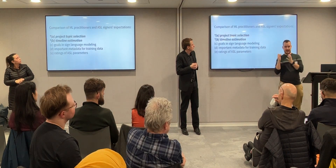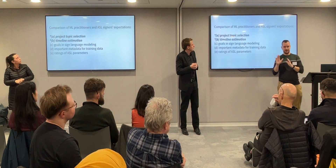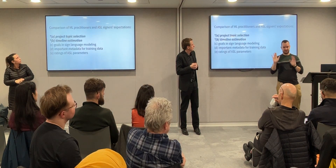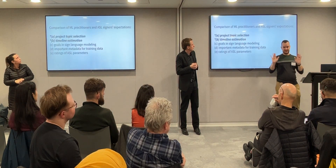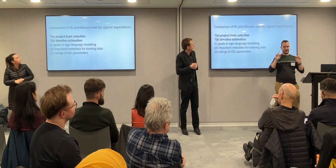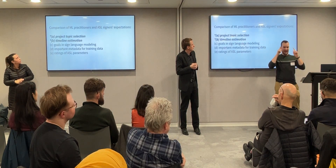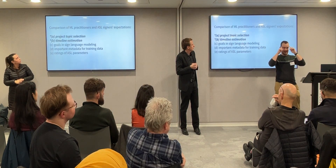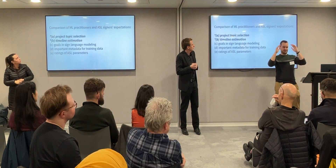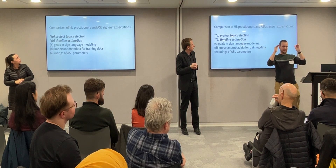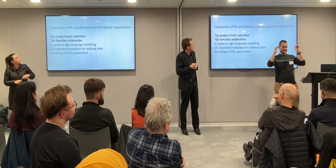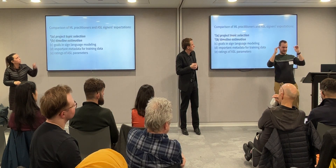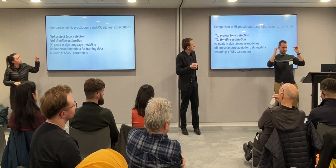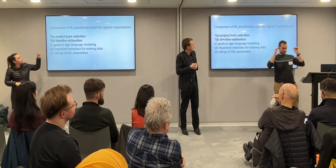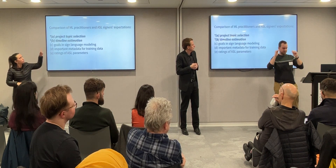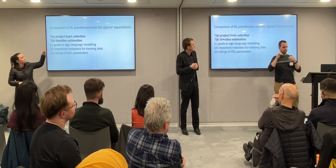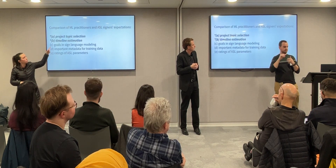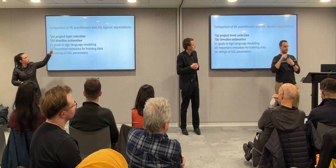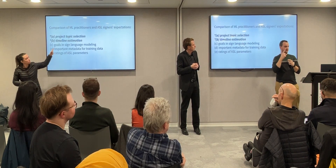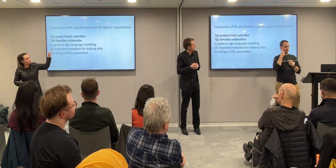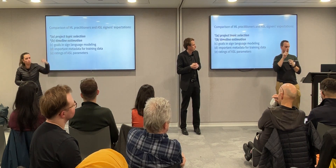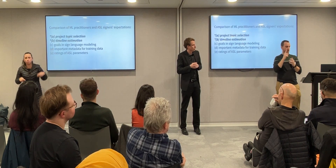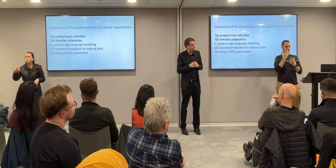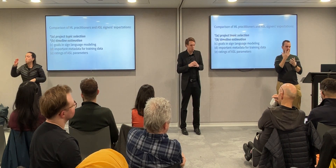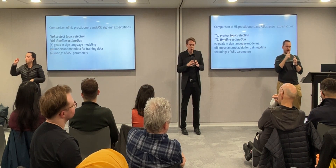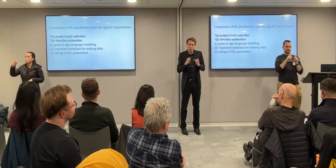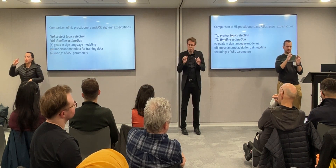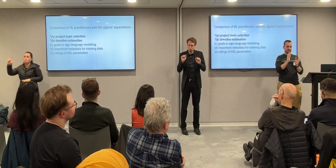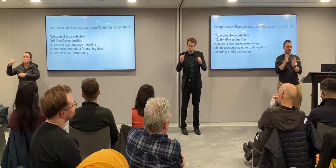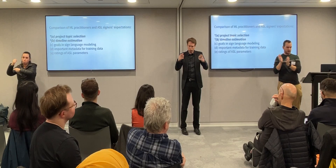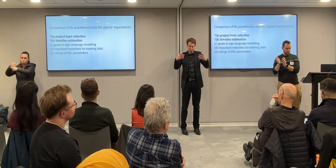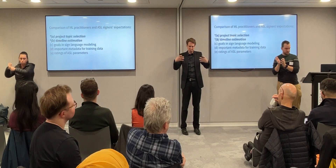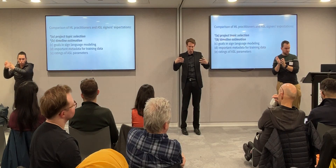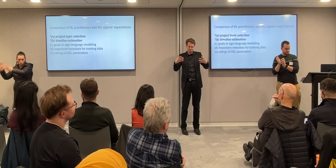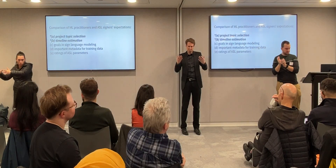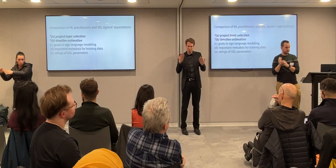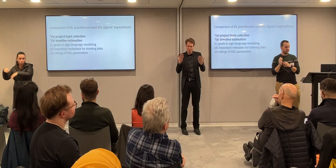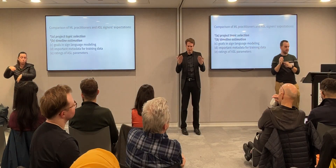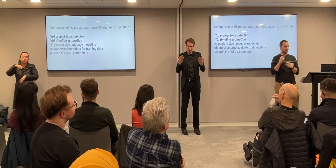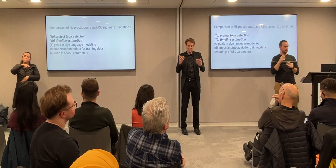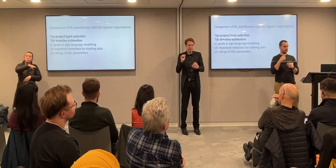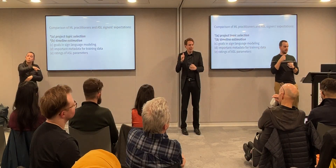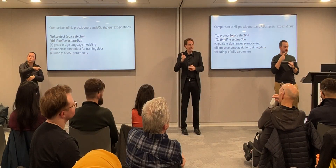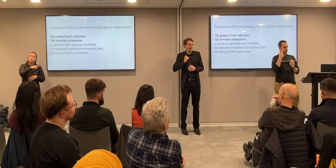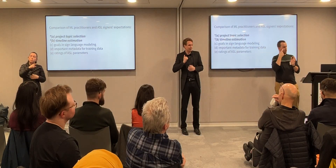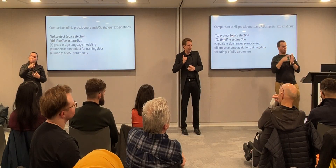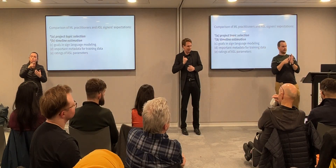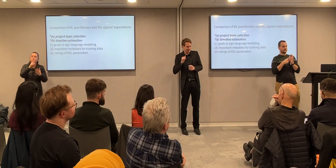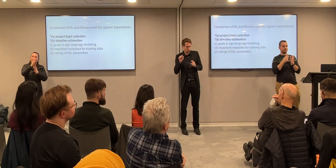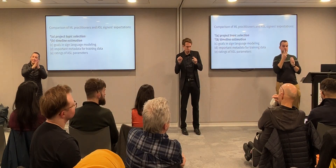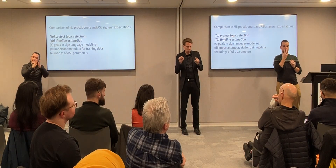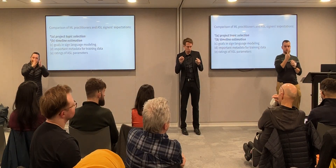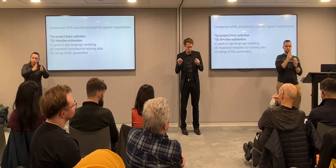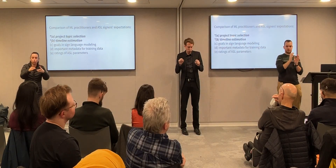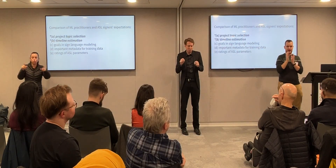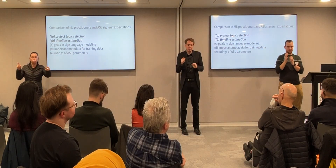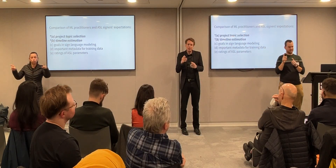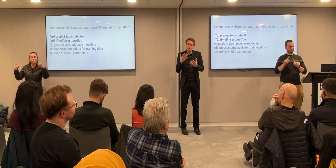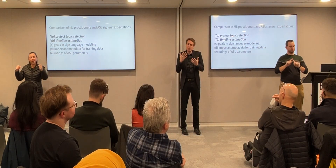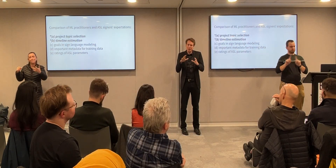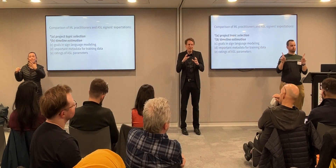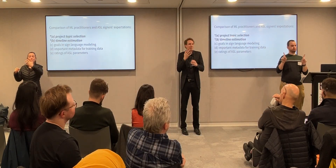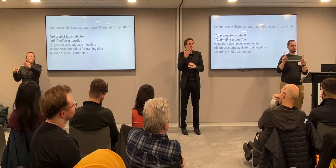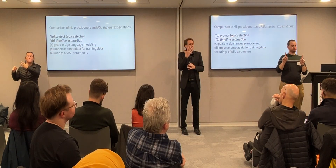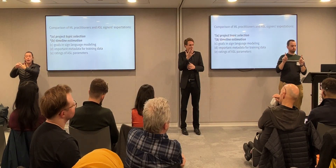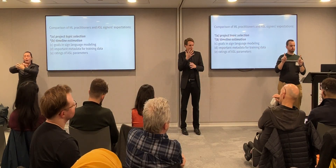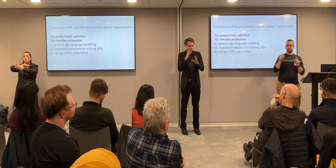Now, comparing the signers and the ML practitioners' expectations, we found they fell into 5 categories. And we noticed